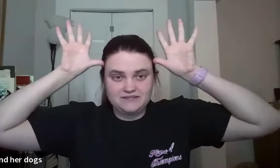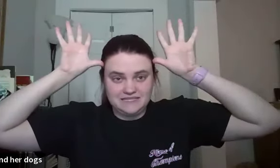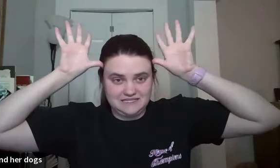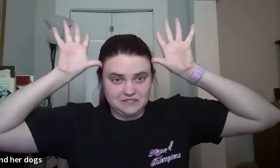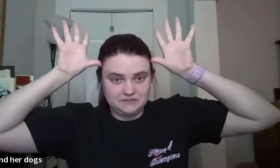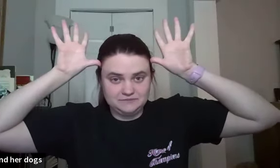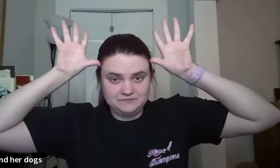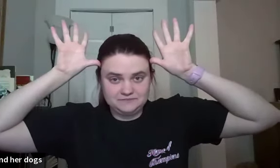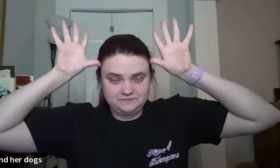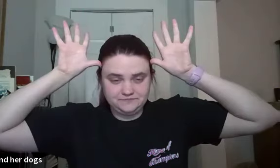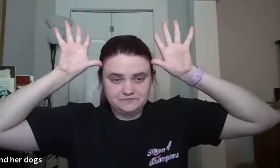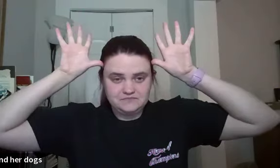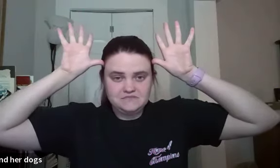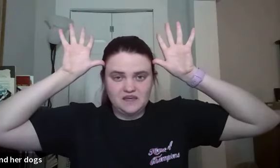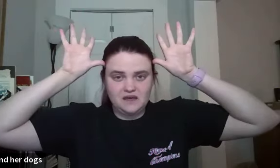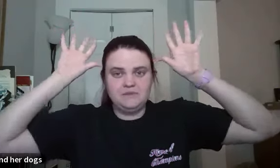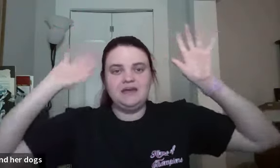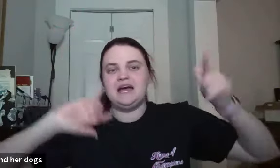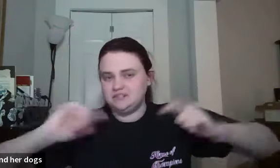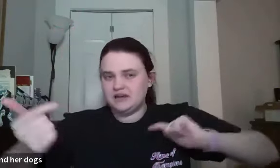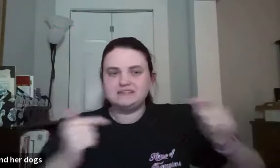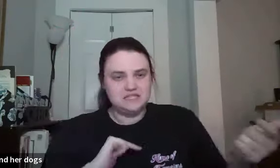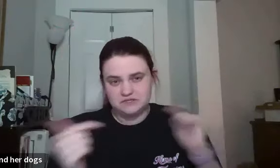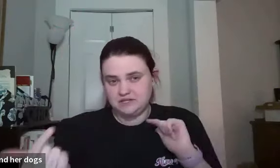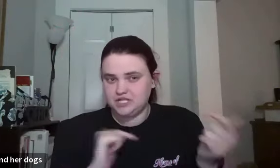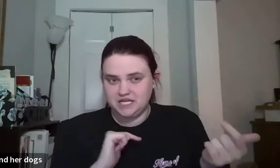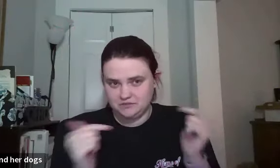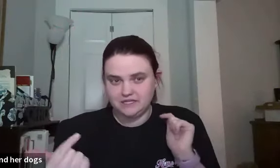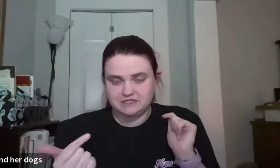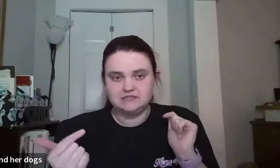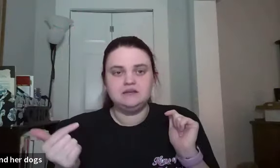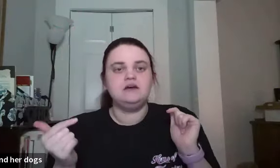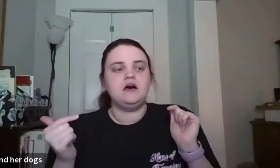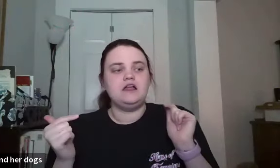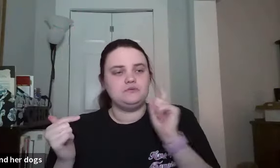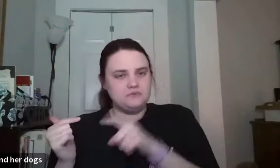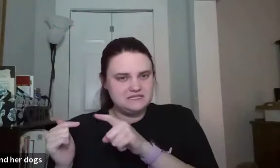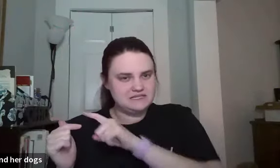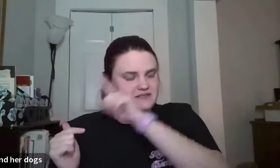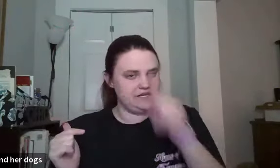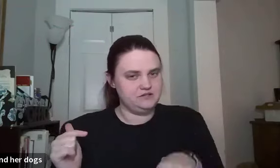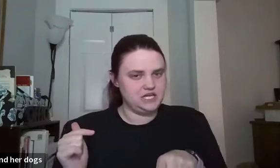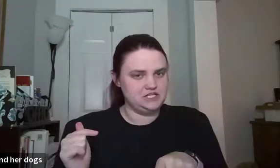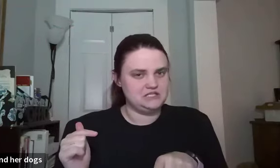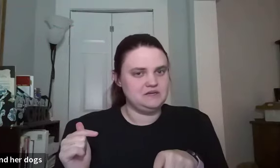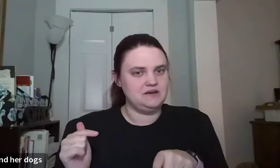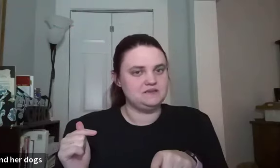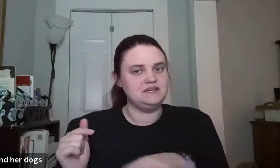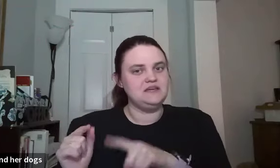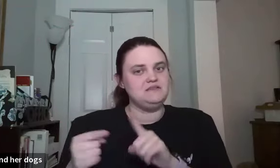is deer. I do kind of see those interchange a bit. And the reason I say that interchange is because